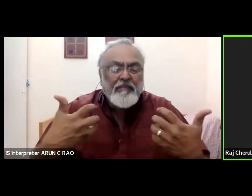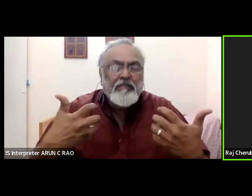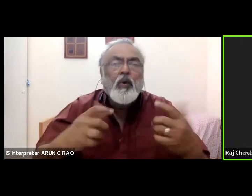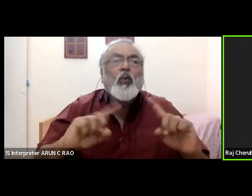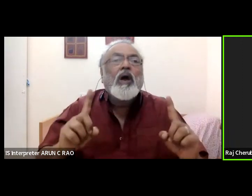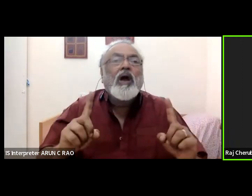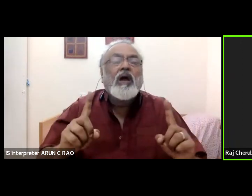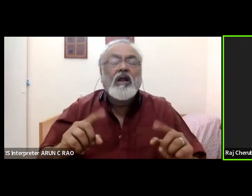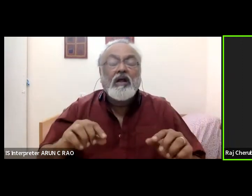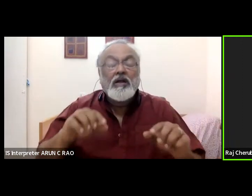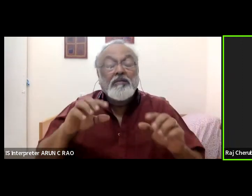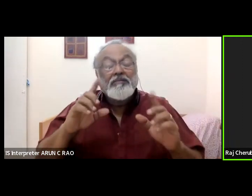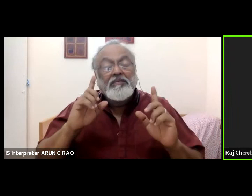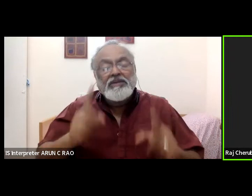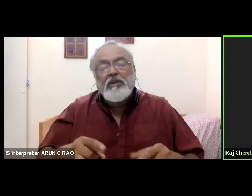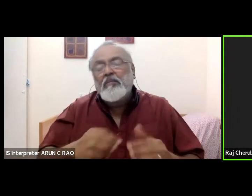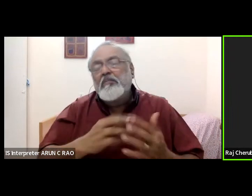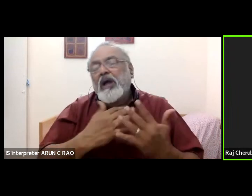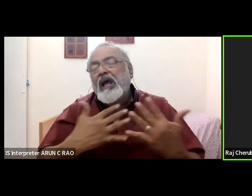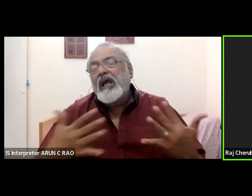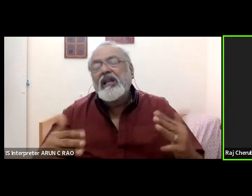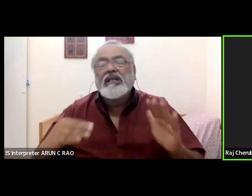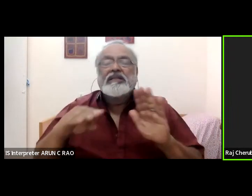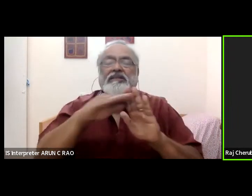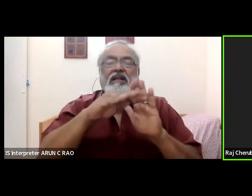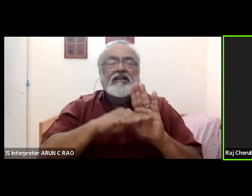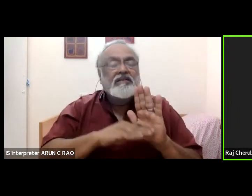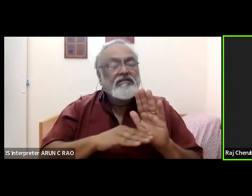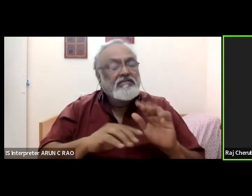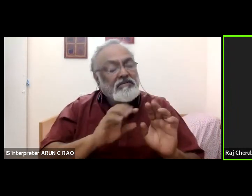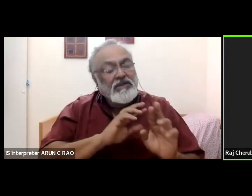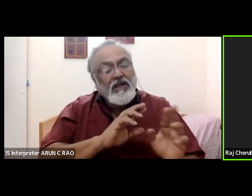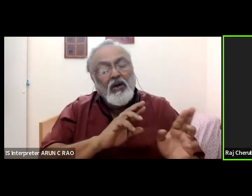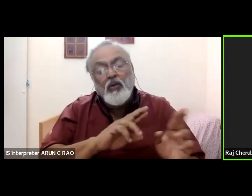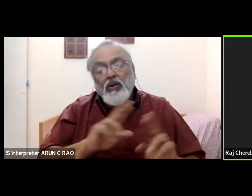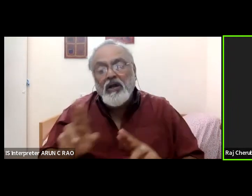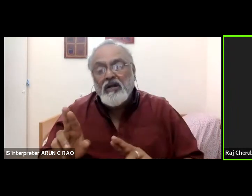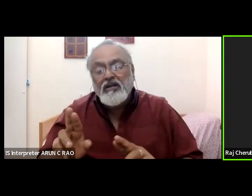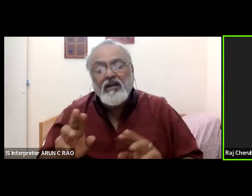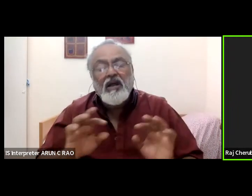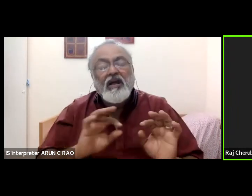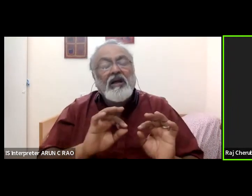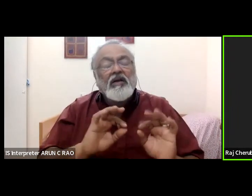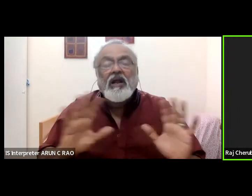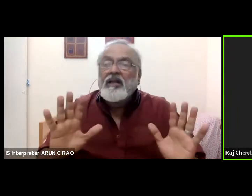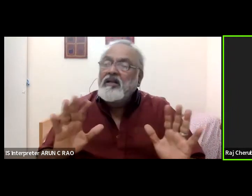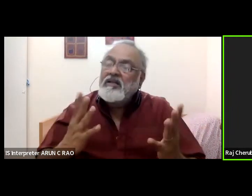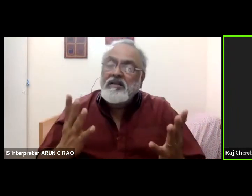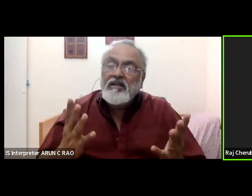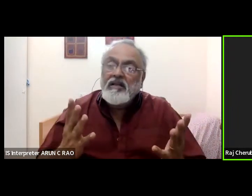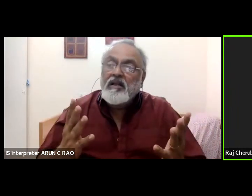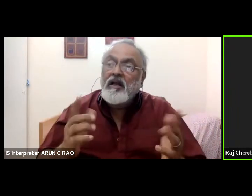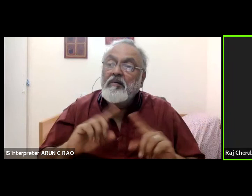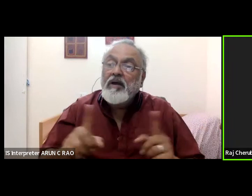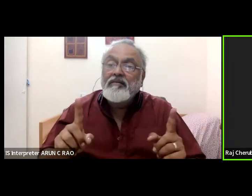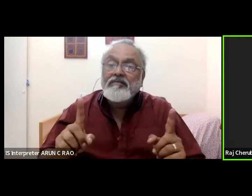mode because there's a lot of standards, a lot of discussion has happened. So I think we need to get to that point. The third and final point I'll make